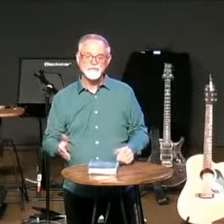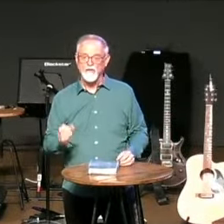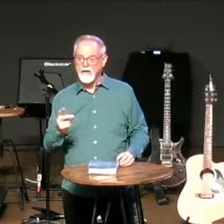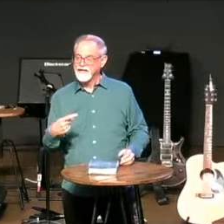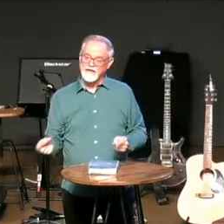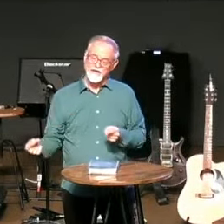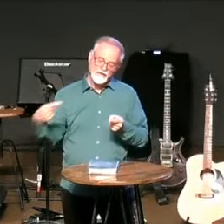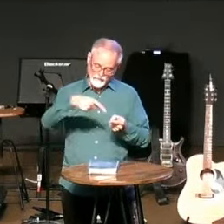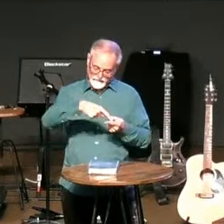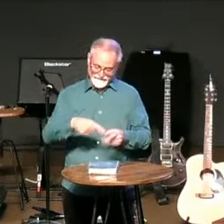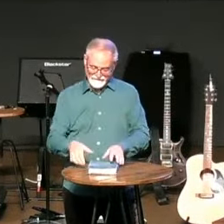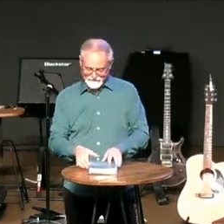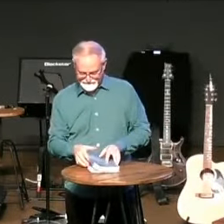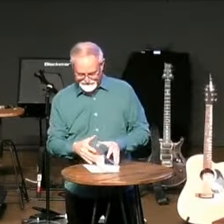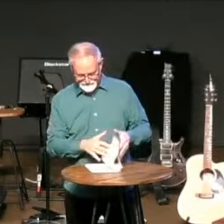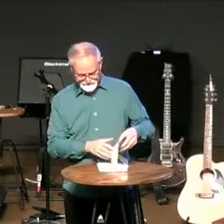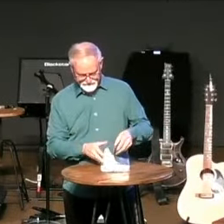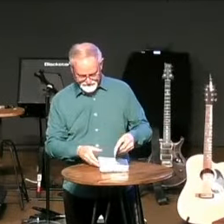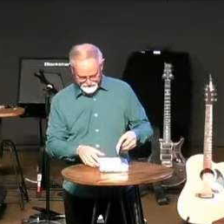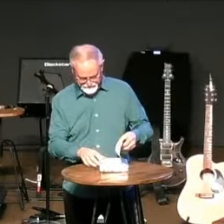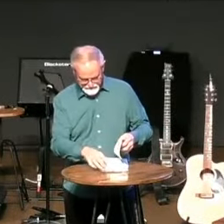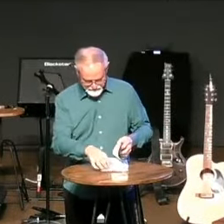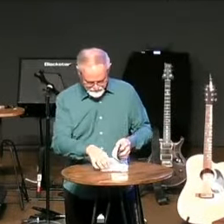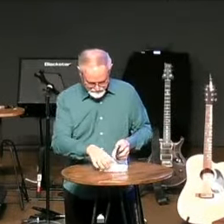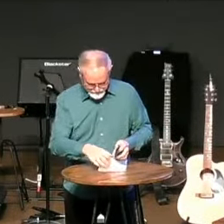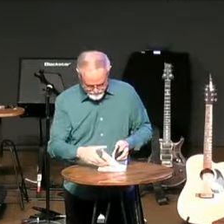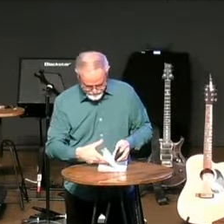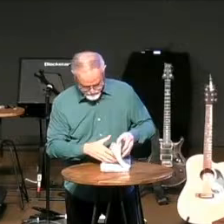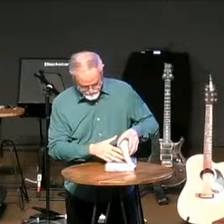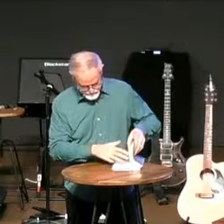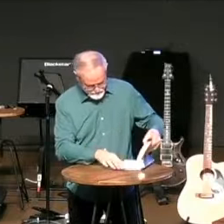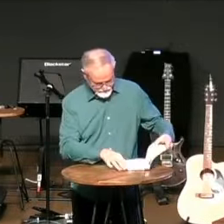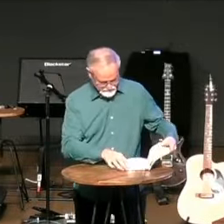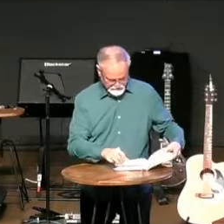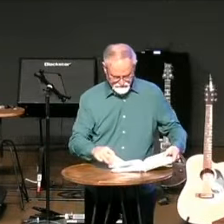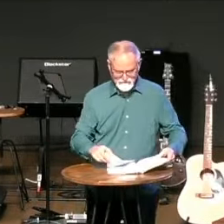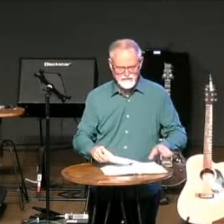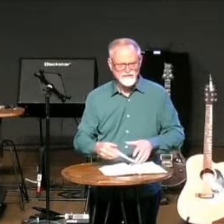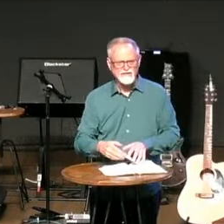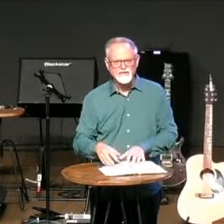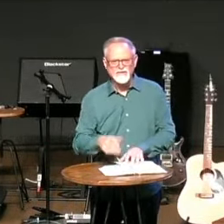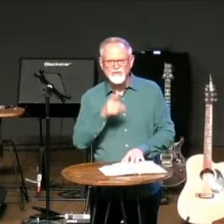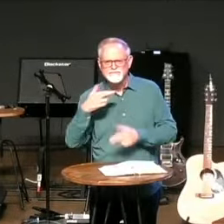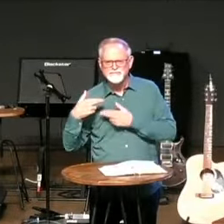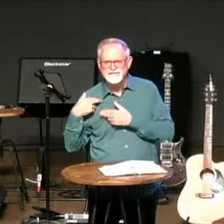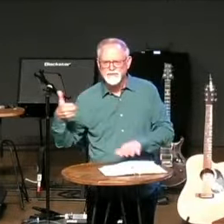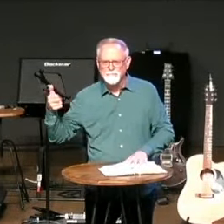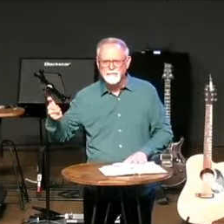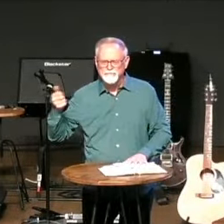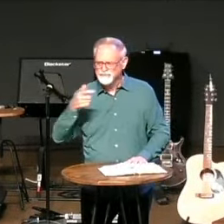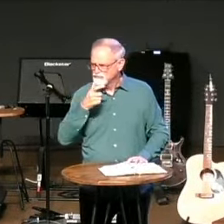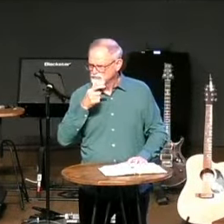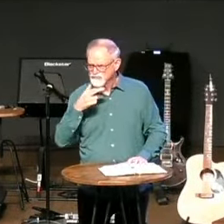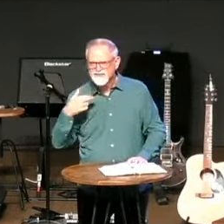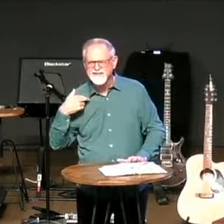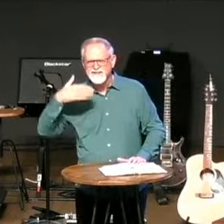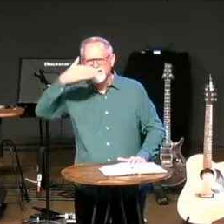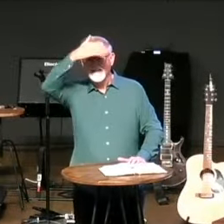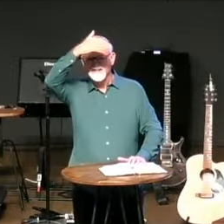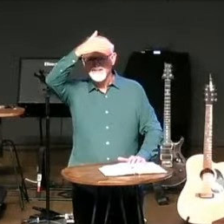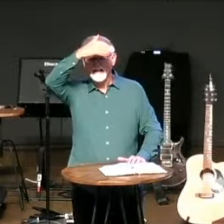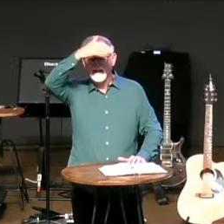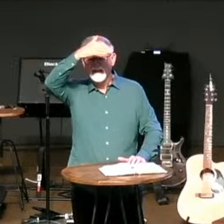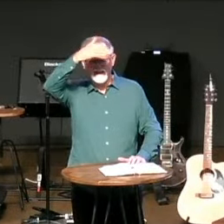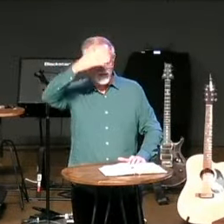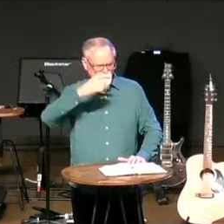every time we get to. And I encourage all of you to join our ASL class starting September 10th. Okay, who's